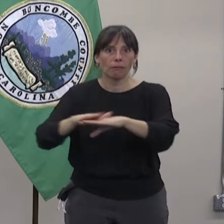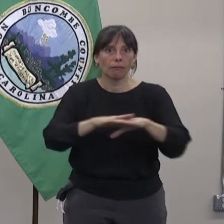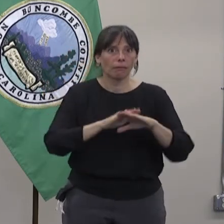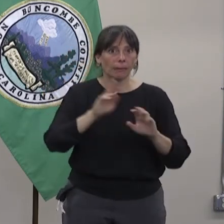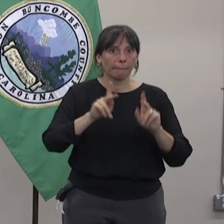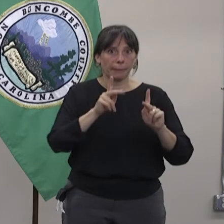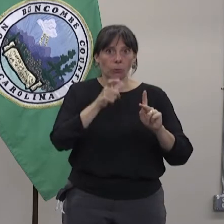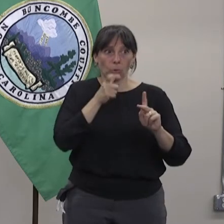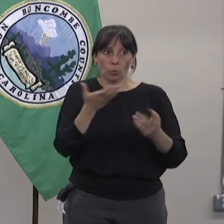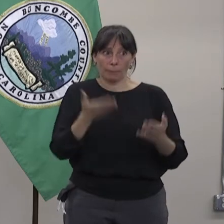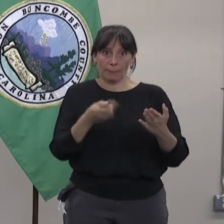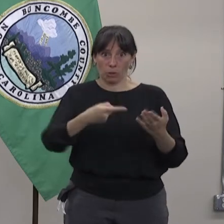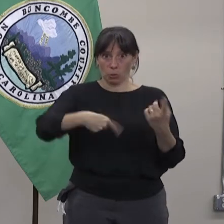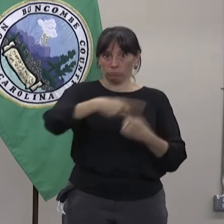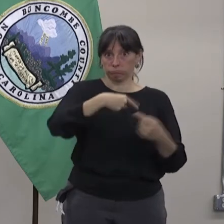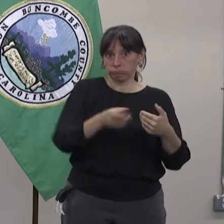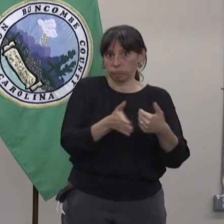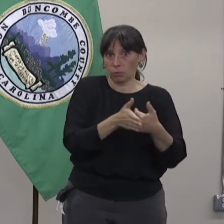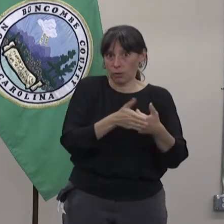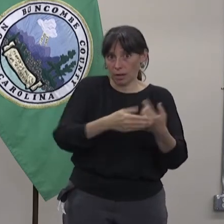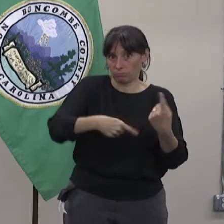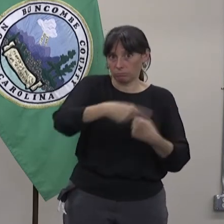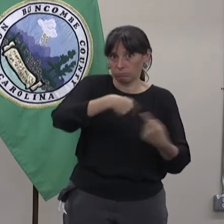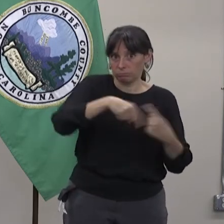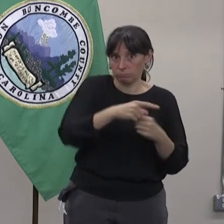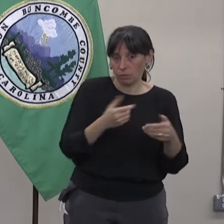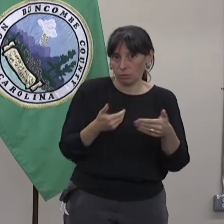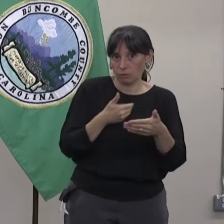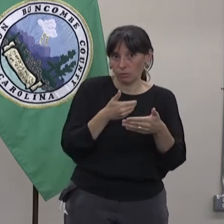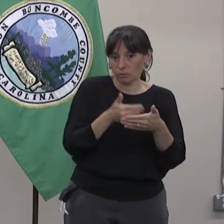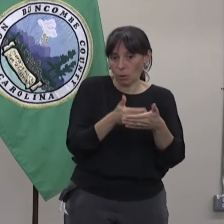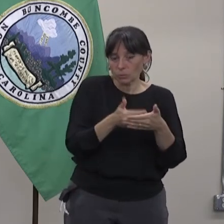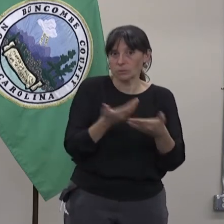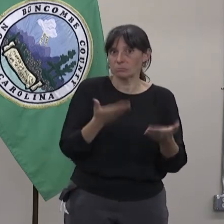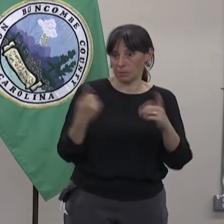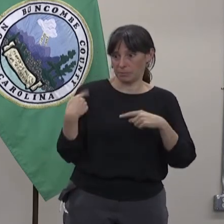been in close contact with someone in the last 14 days who has tested positive.